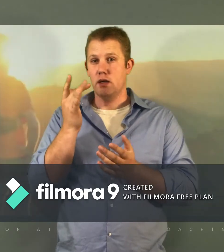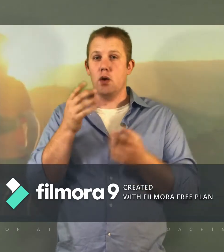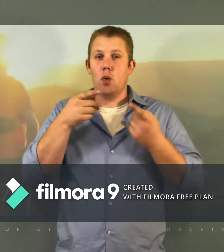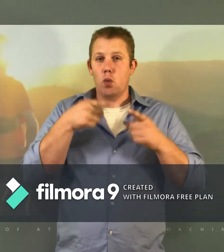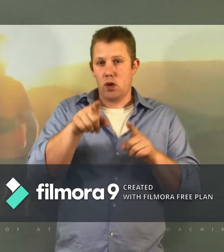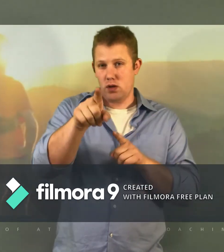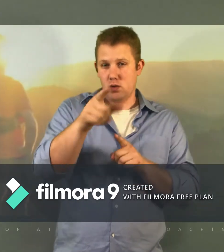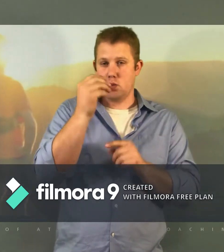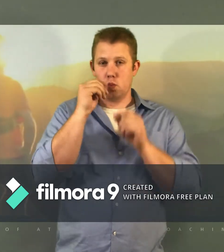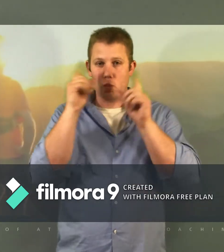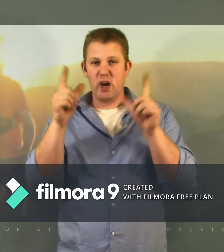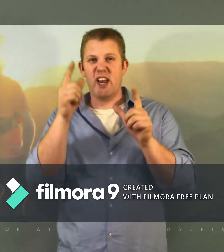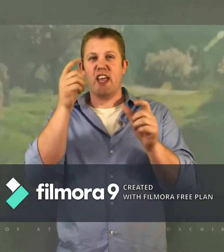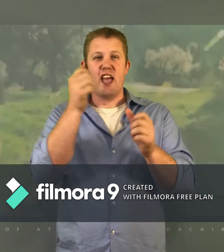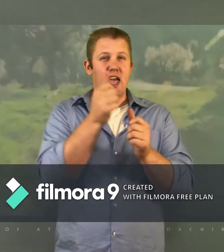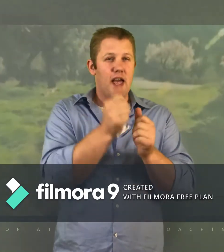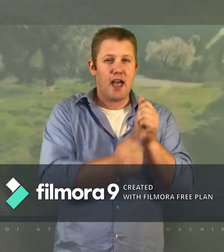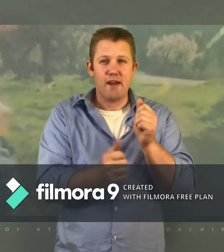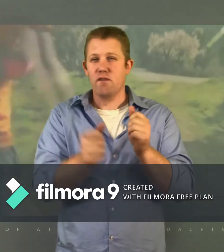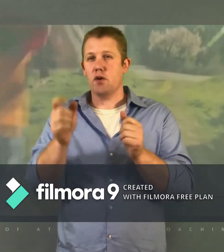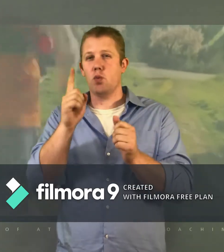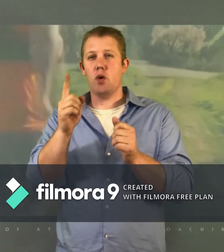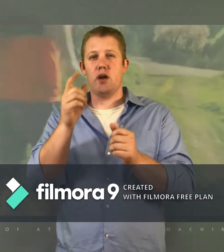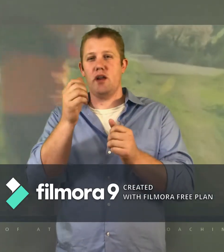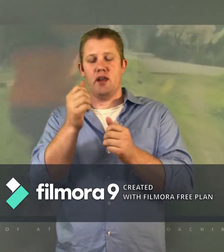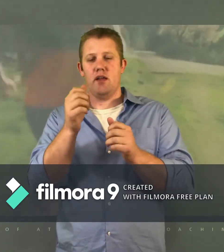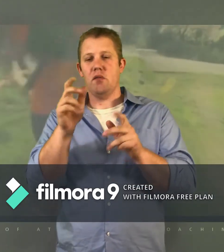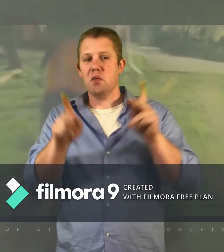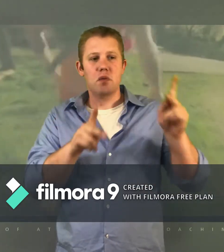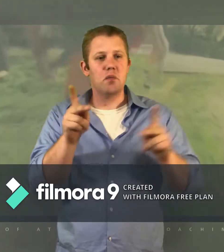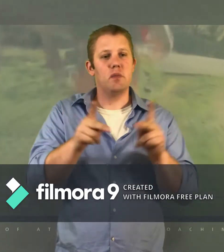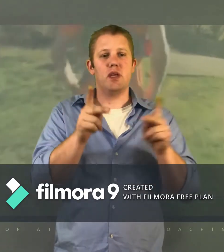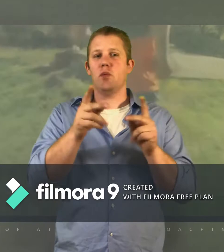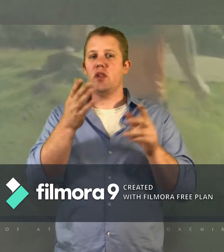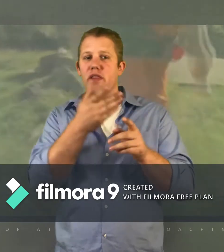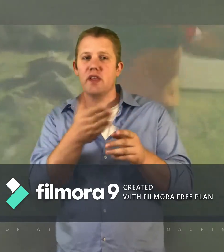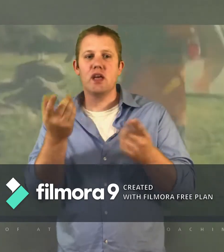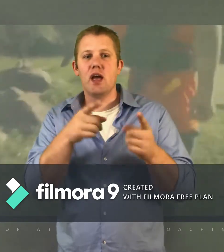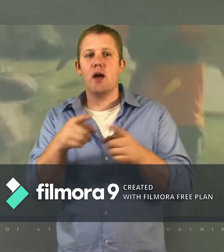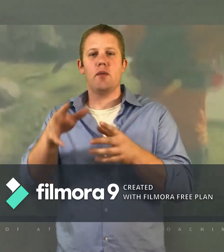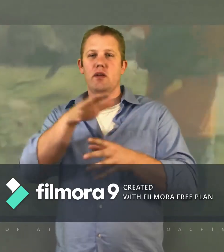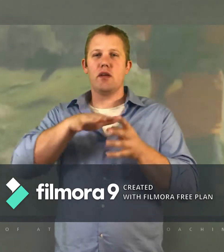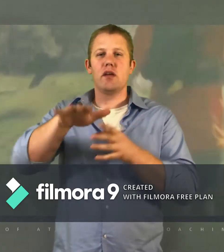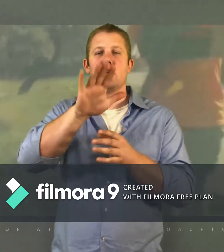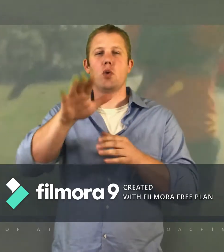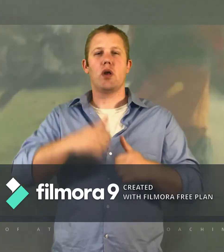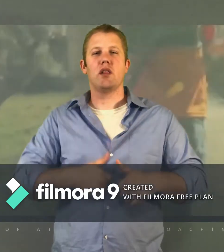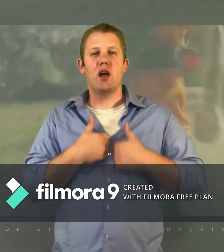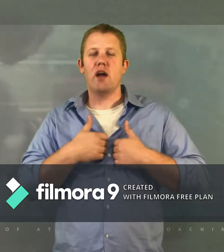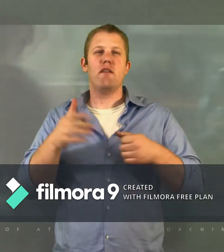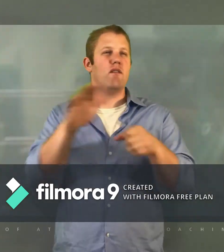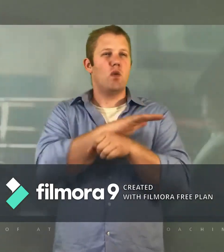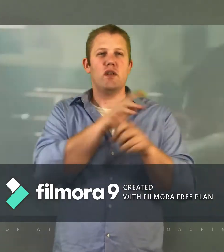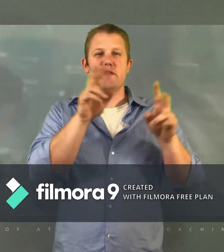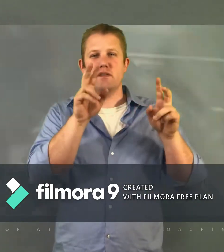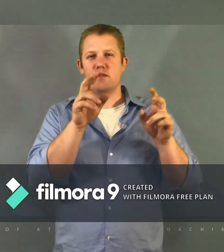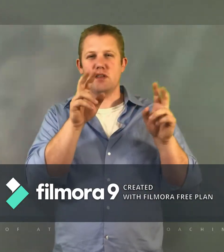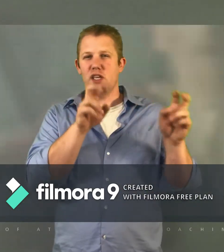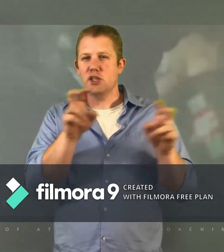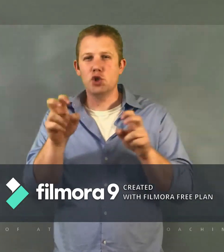that you don't rest is because while you're awake, everything and everybody that's in and around your life is so full